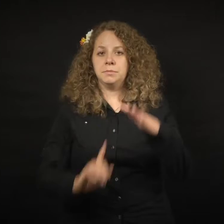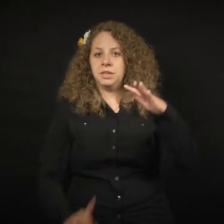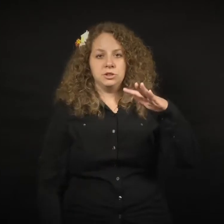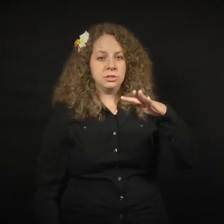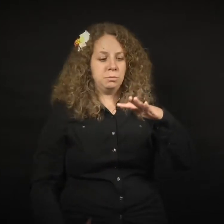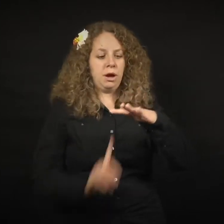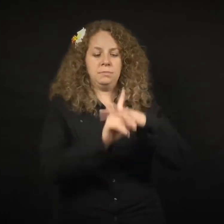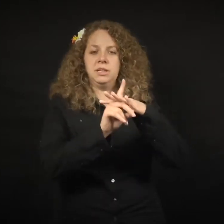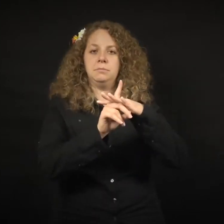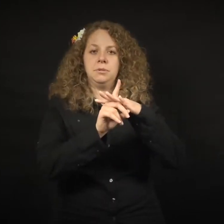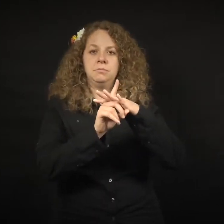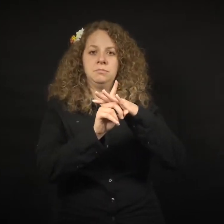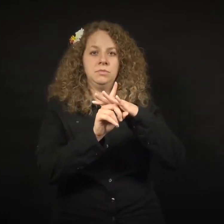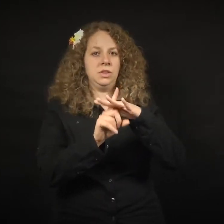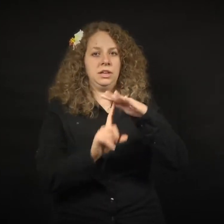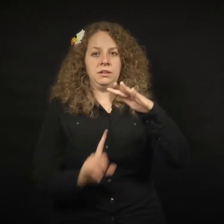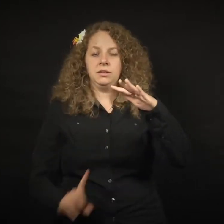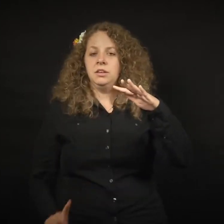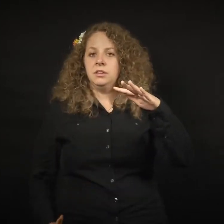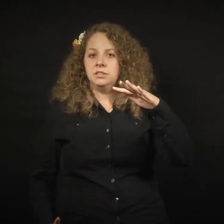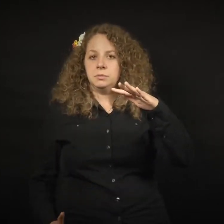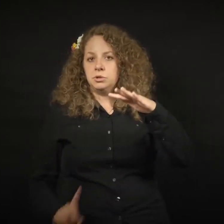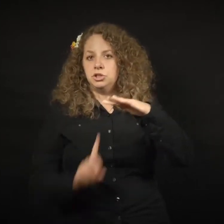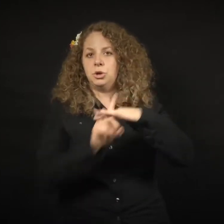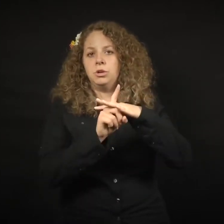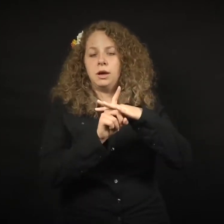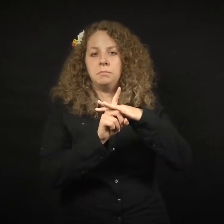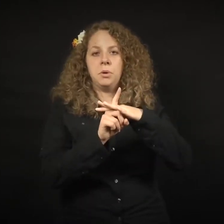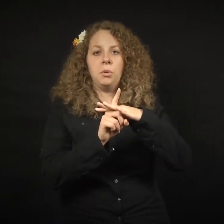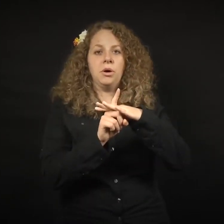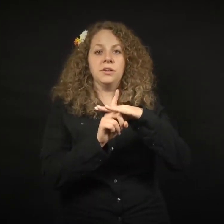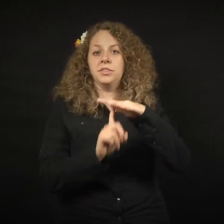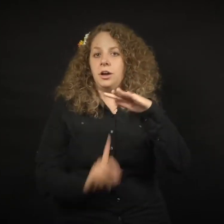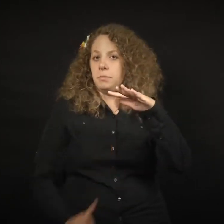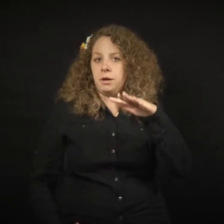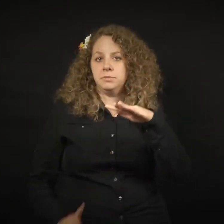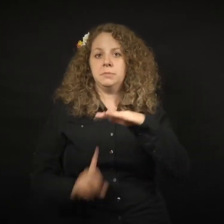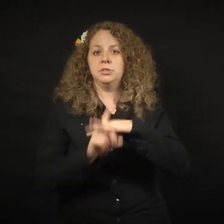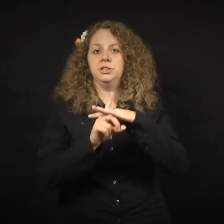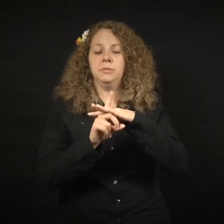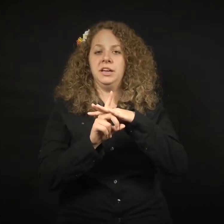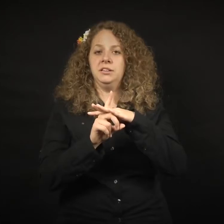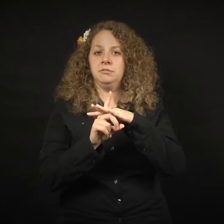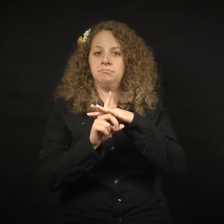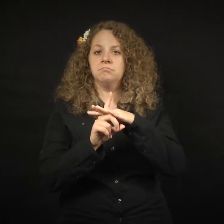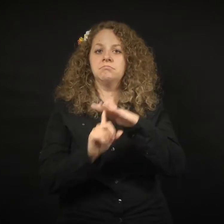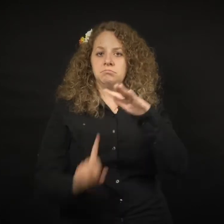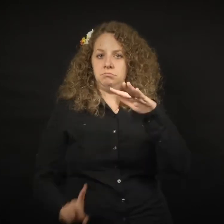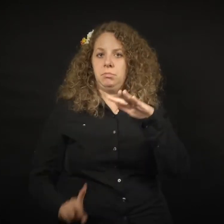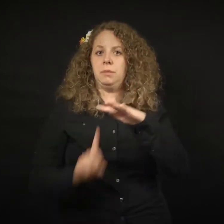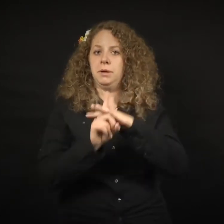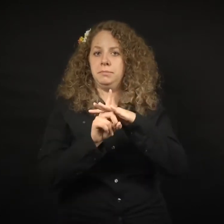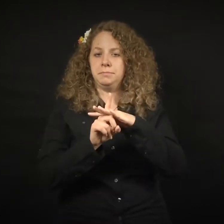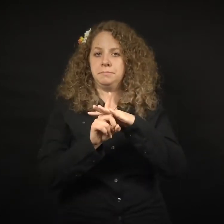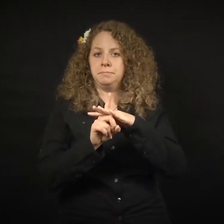Something just popped up. Like someone showed up or a thought popped up into your mind. Pop up.